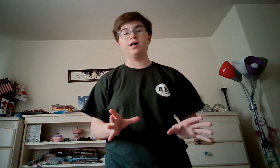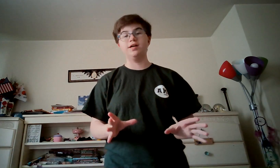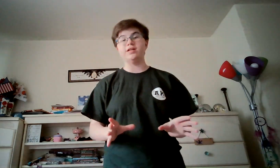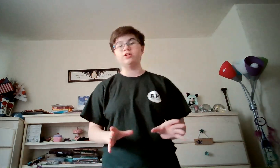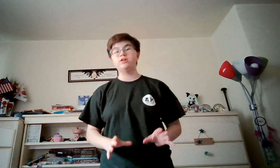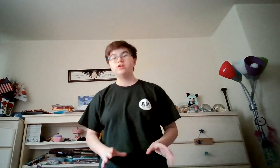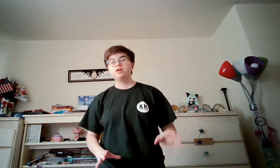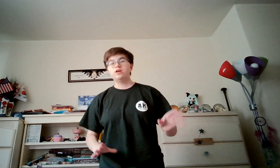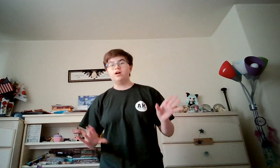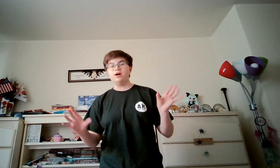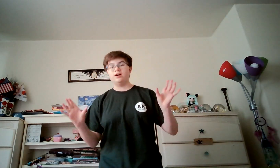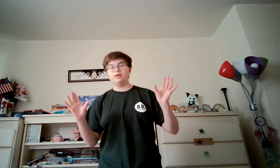in here. Um.